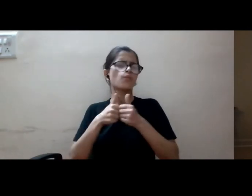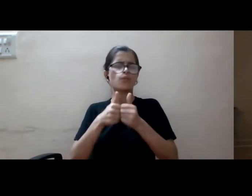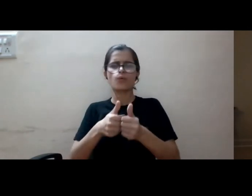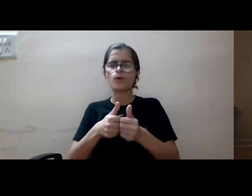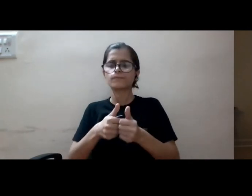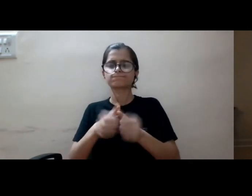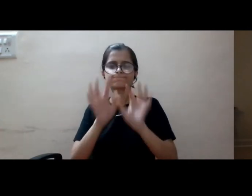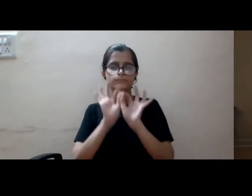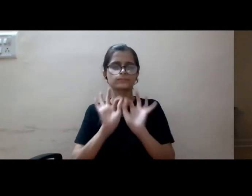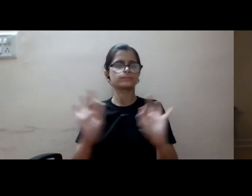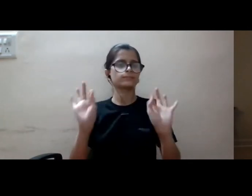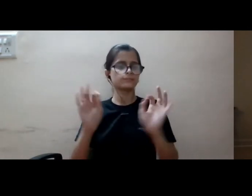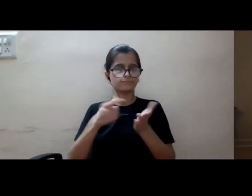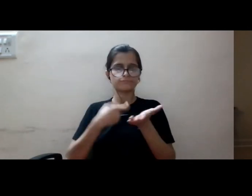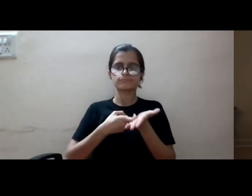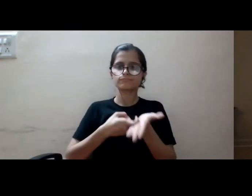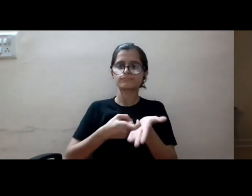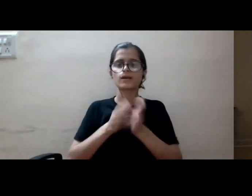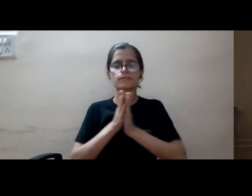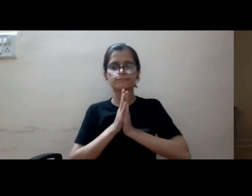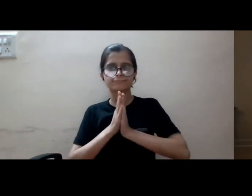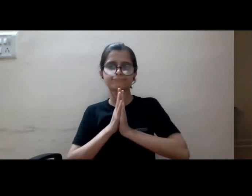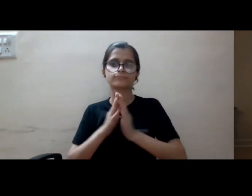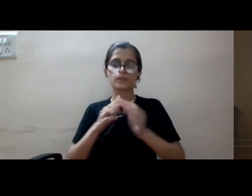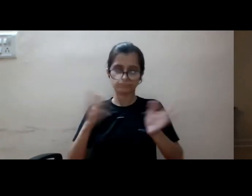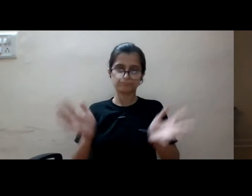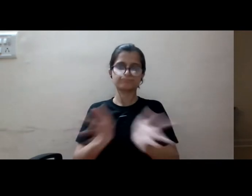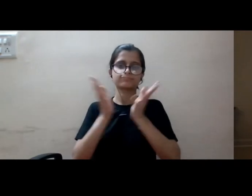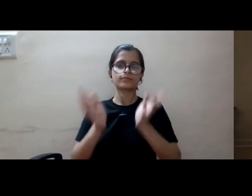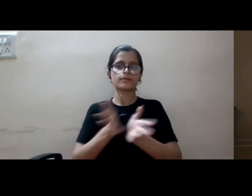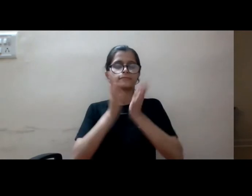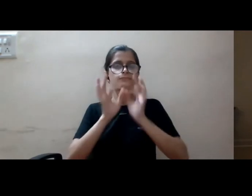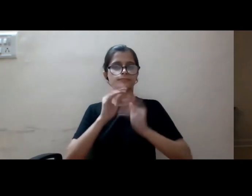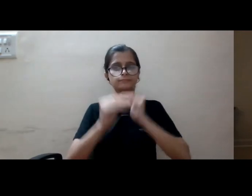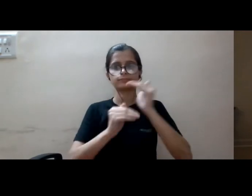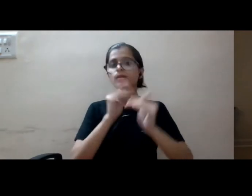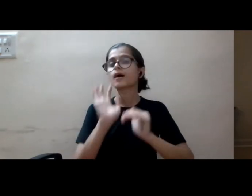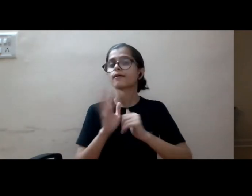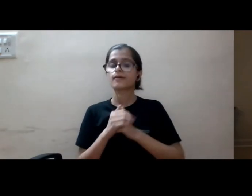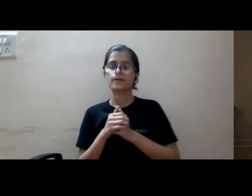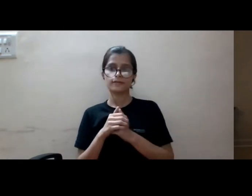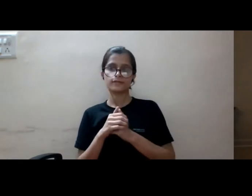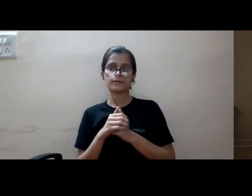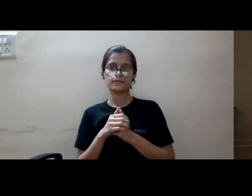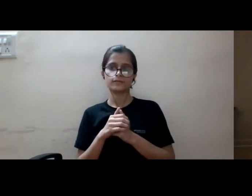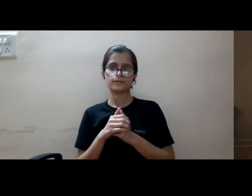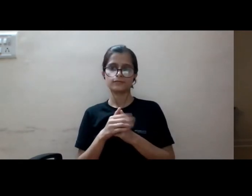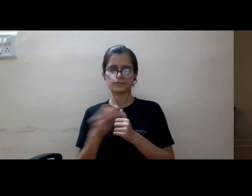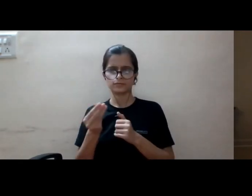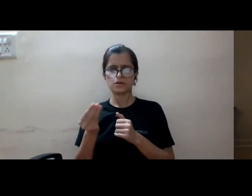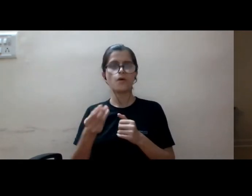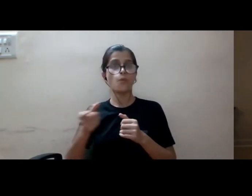recklessness, and accomplishment, a Knight of Windsor, Fellow of the Royal